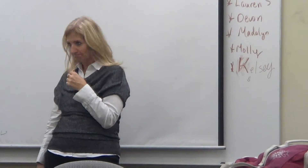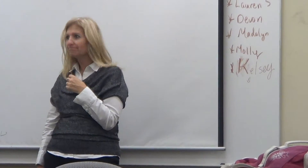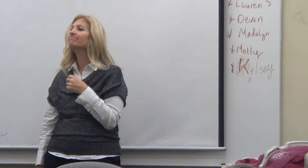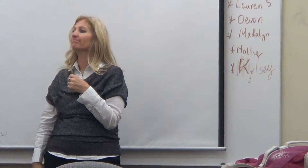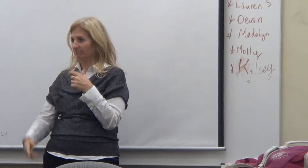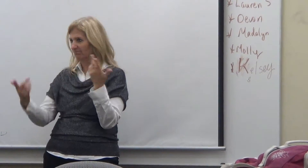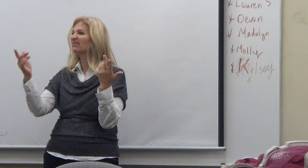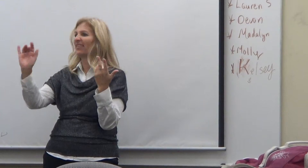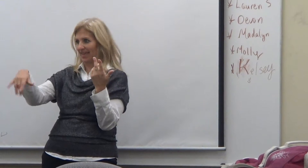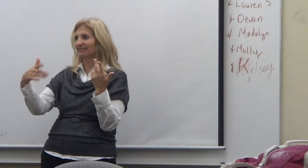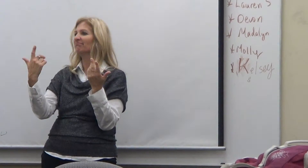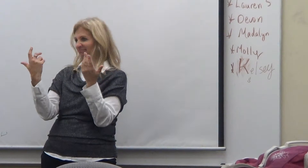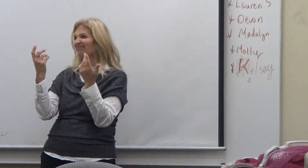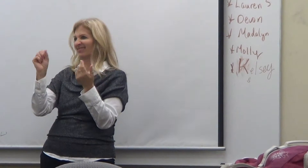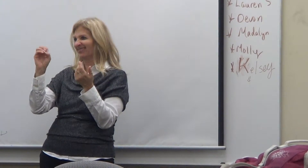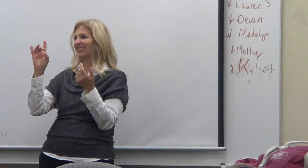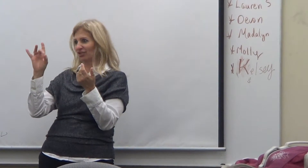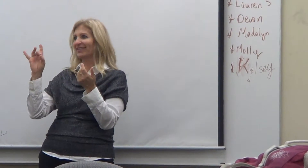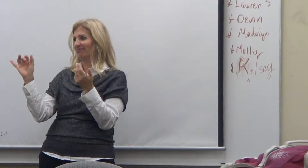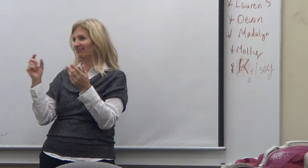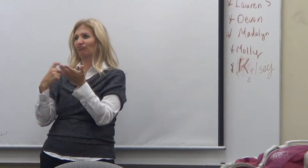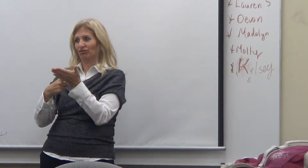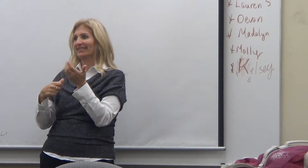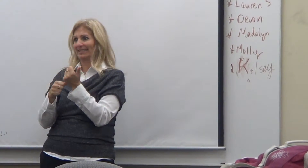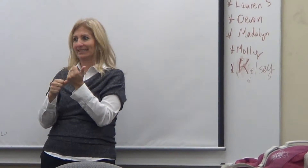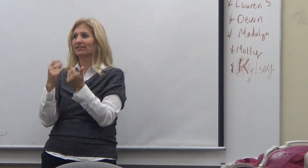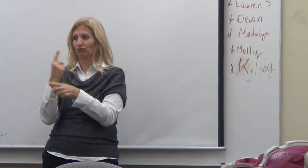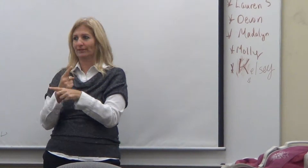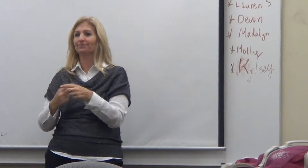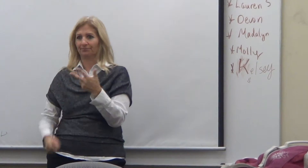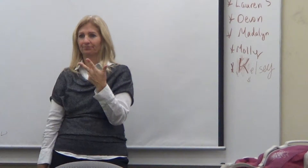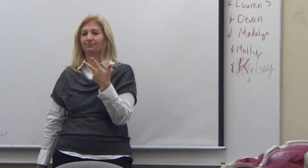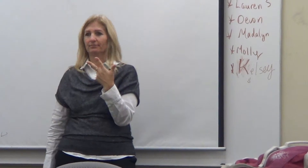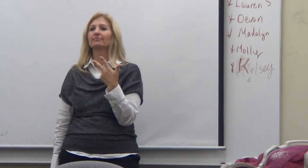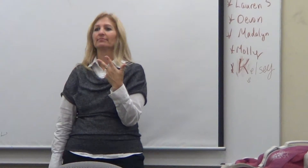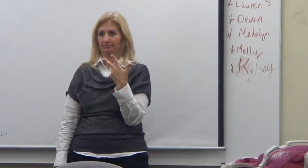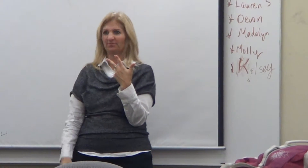So the portable voucher is kind of like a rent system? A rent assistance?